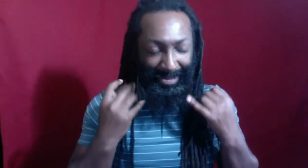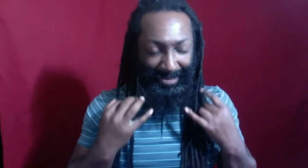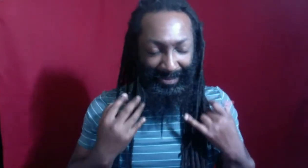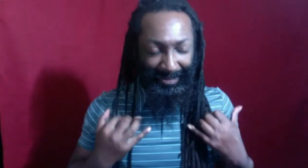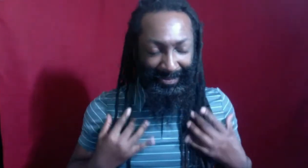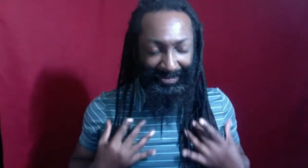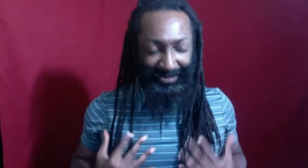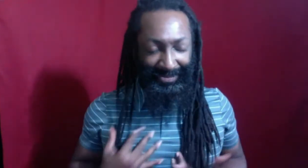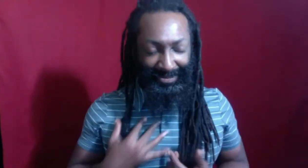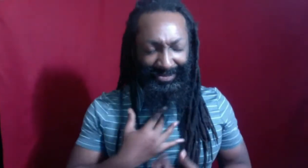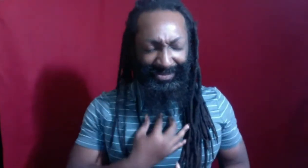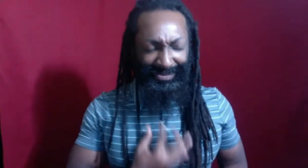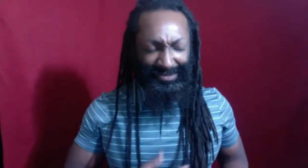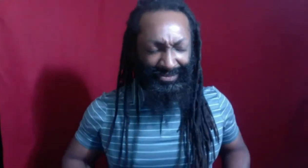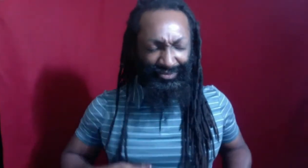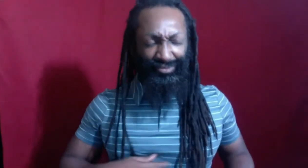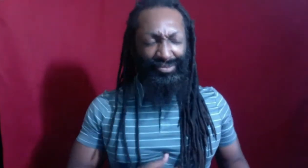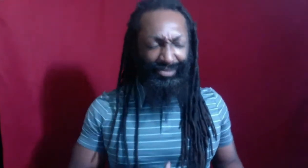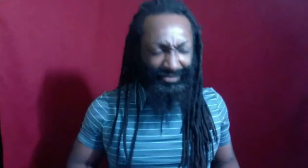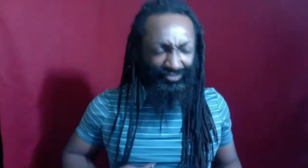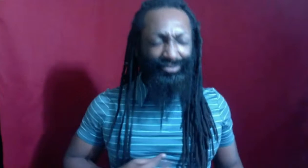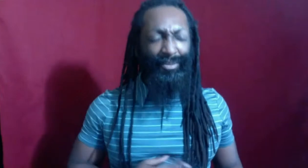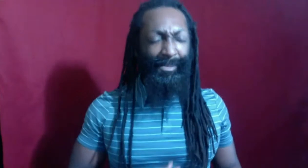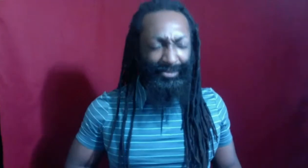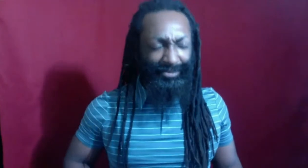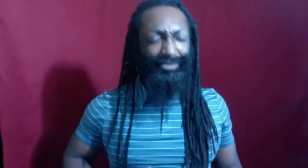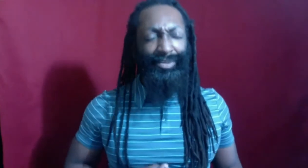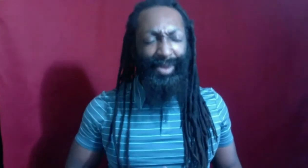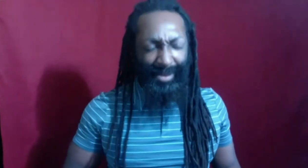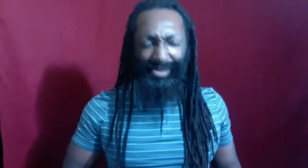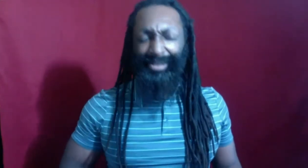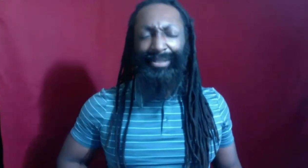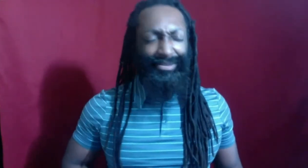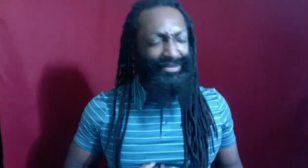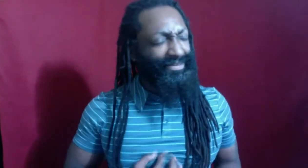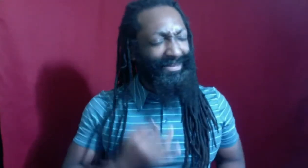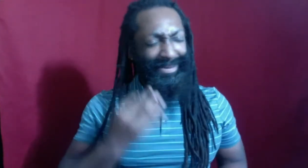I know you guys need some time to let that marinate.